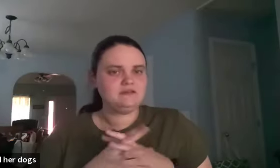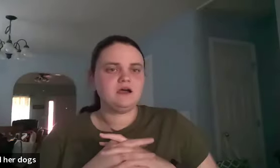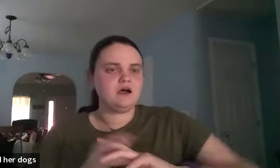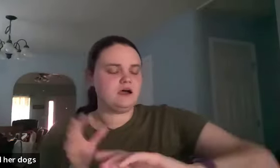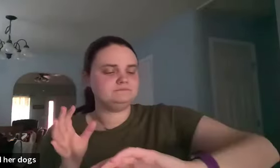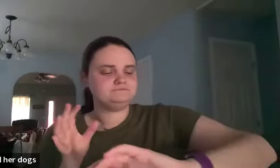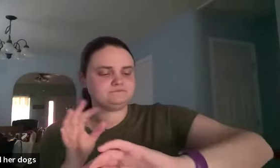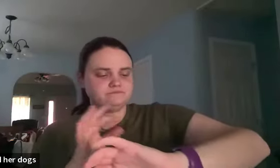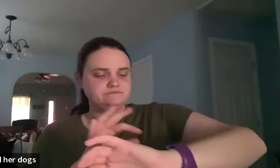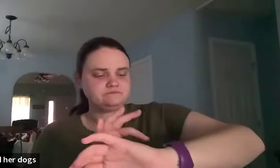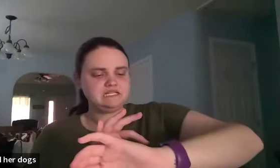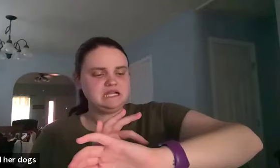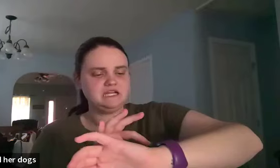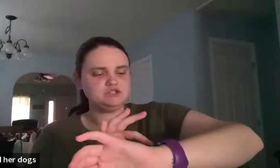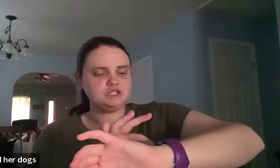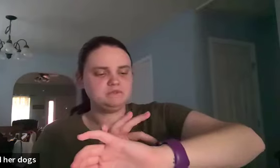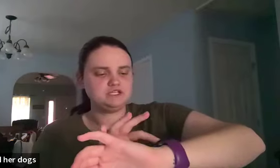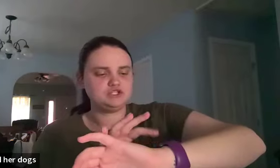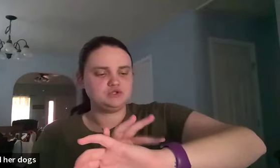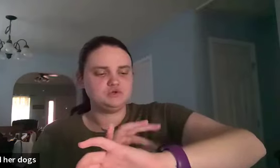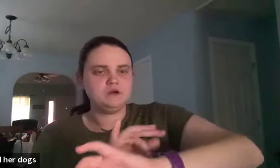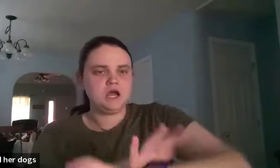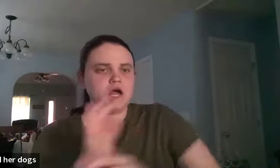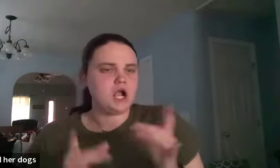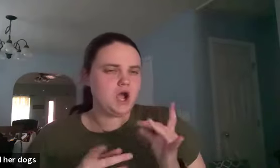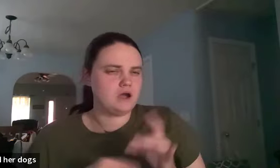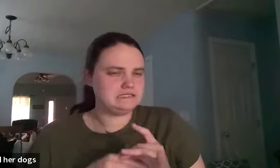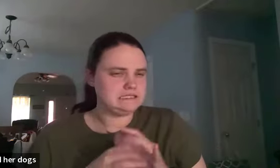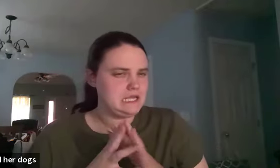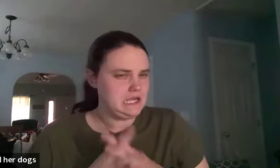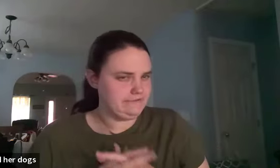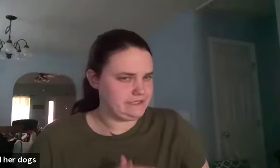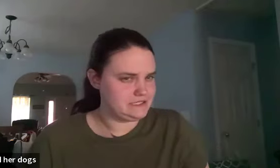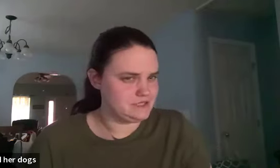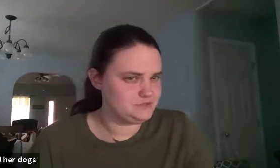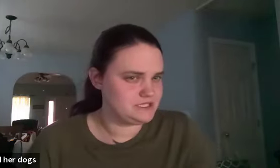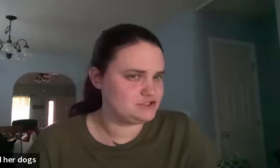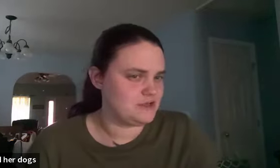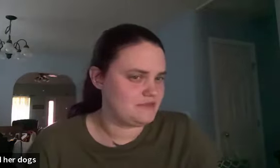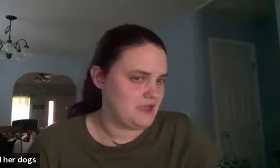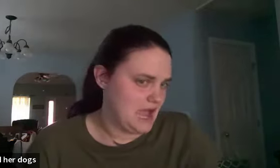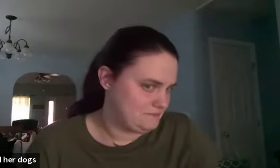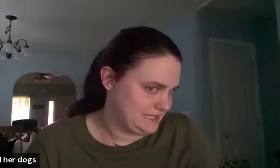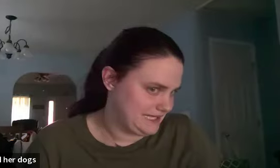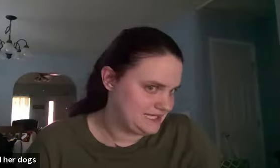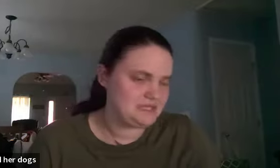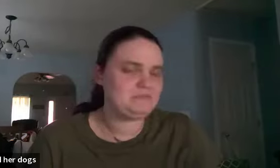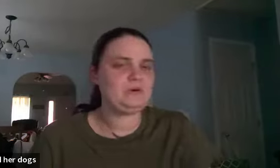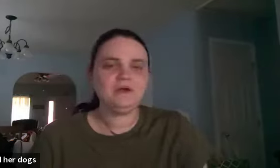fun. And it shouldn't be too content heavy as much because there's not that many people.